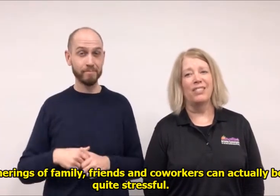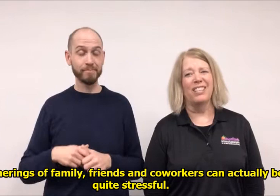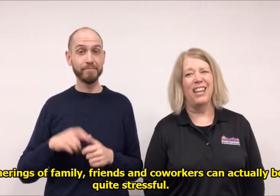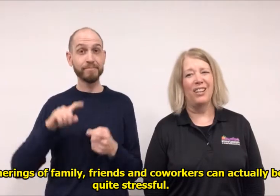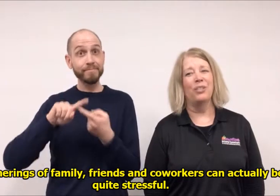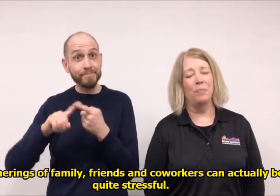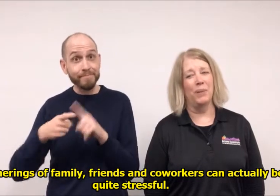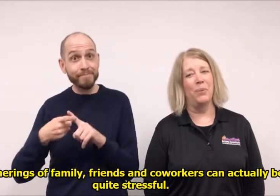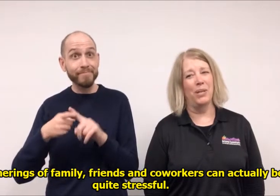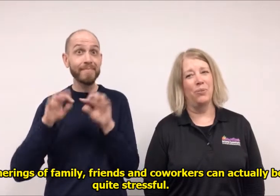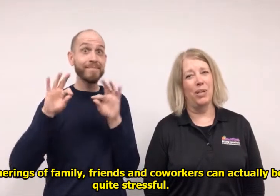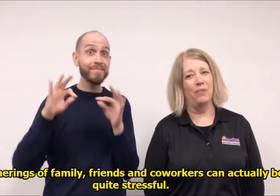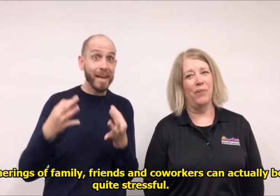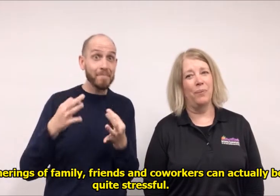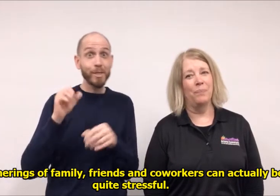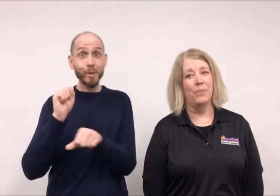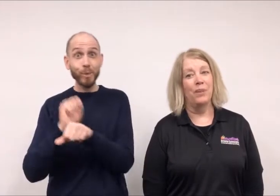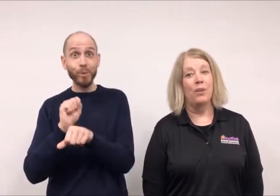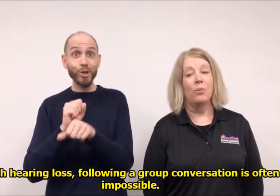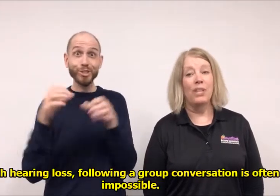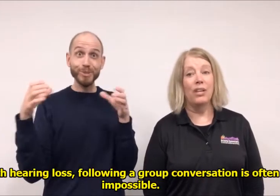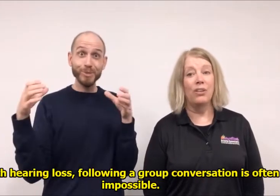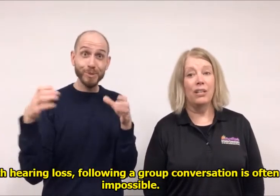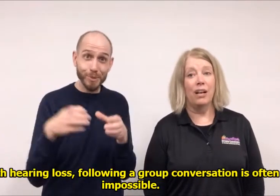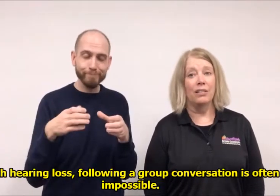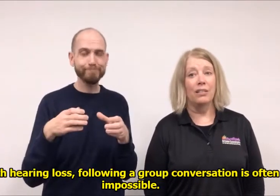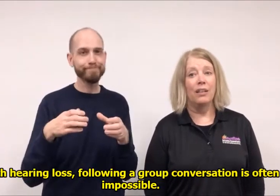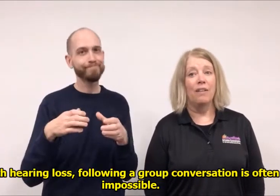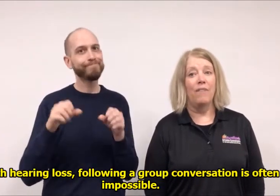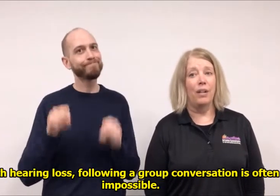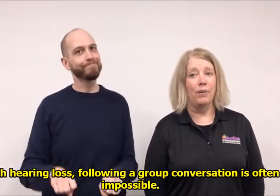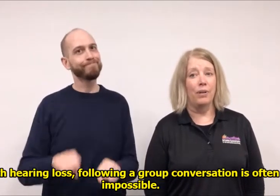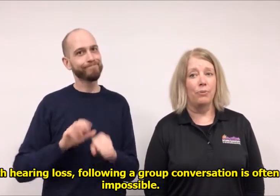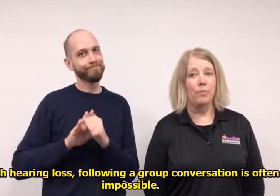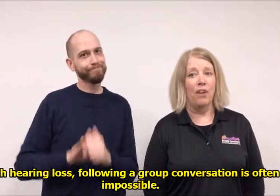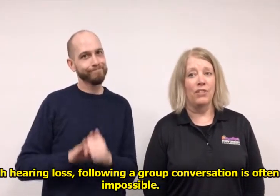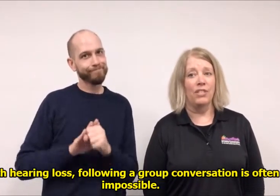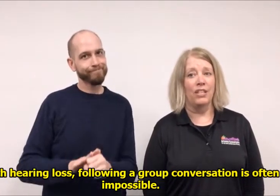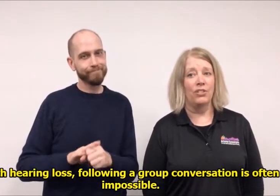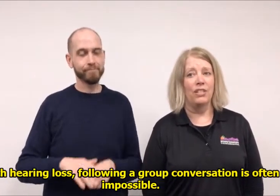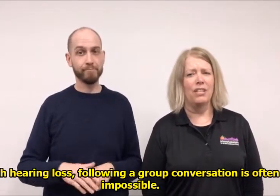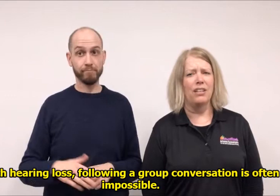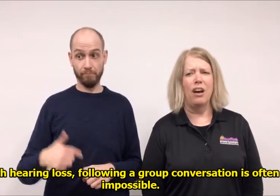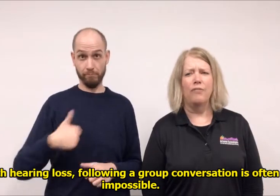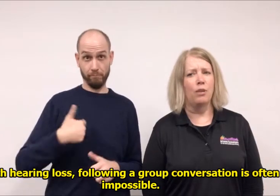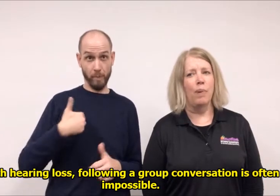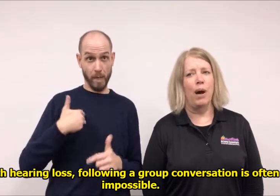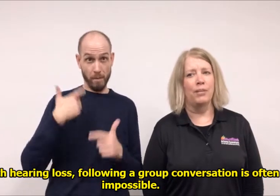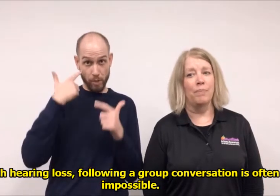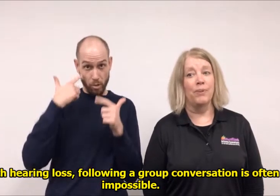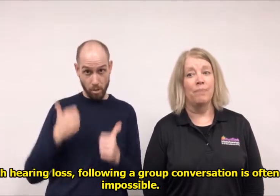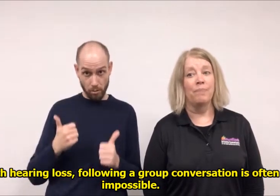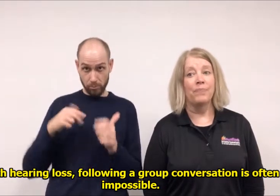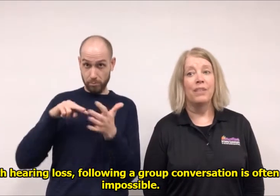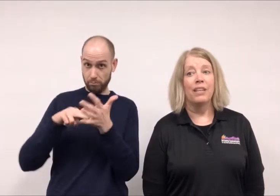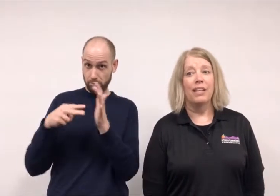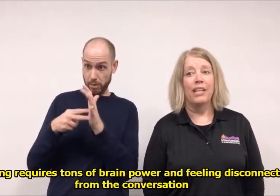can actually be quite stressful. With hearing loss, following a group conversation is often impossible.